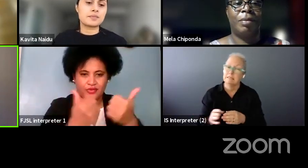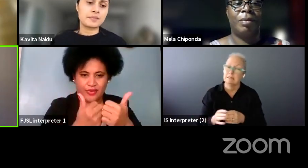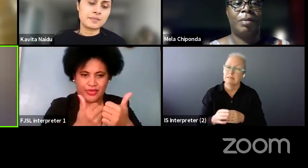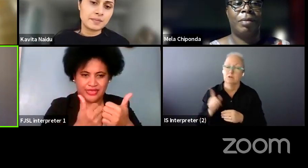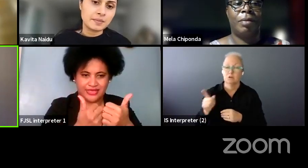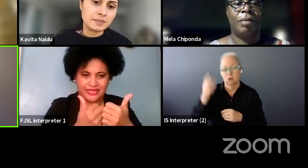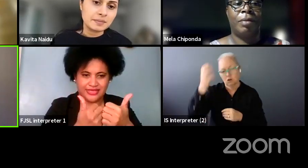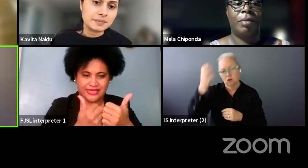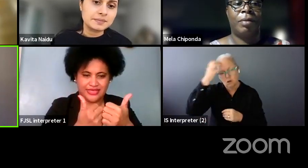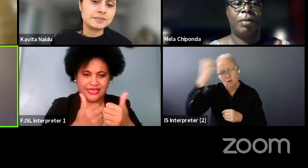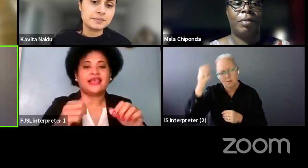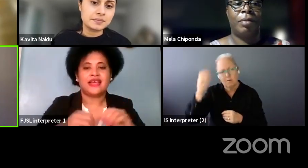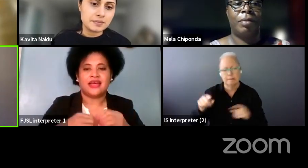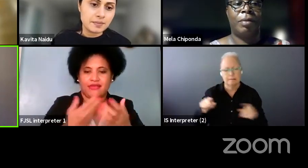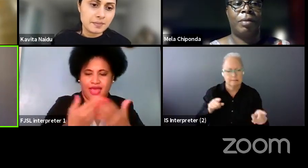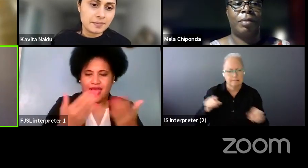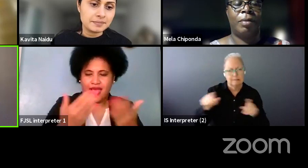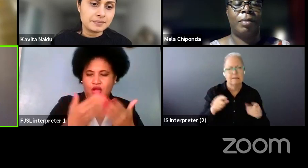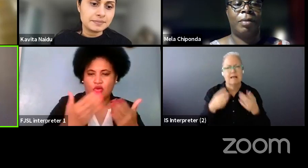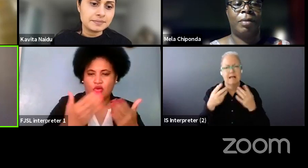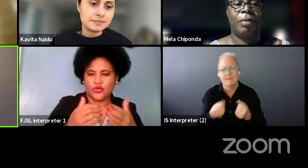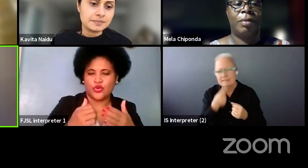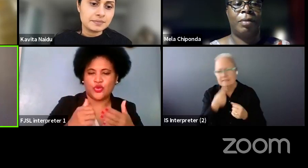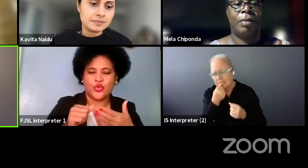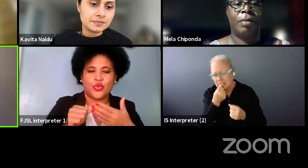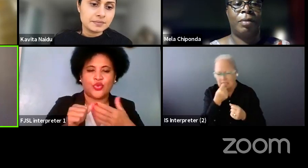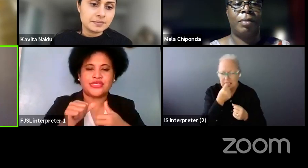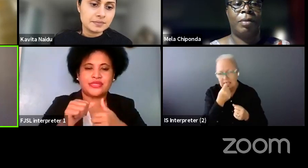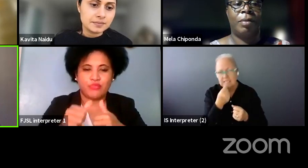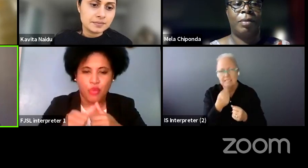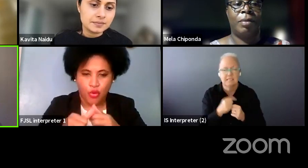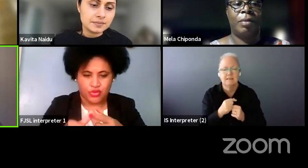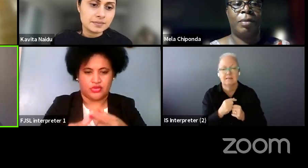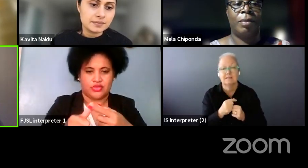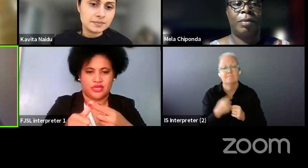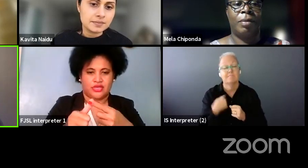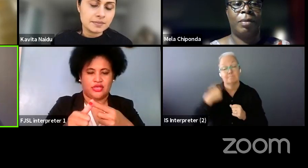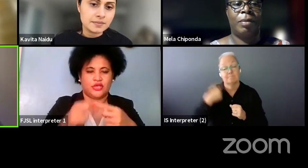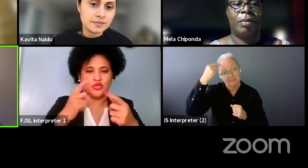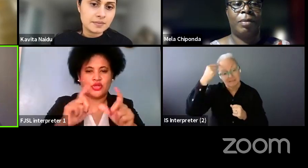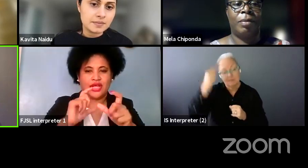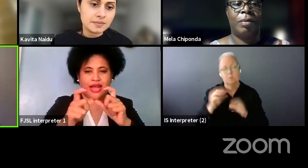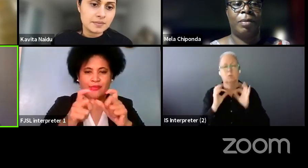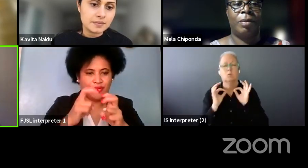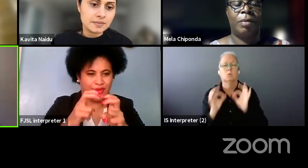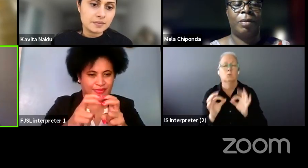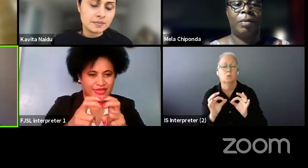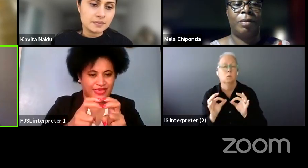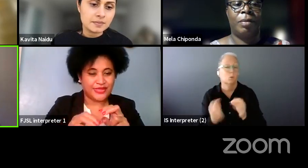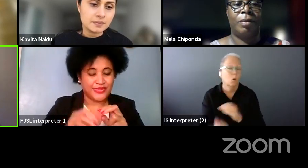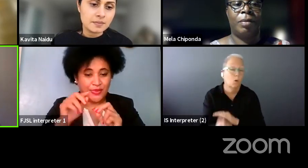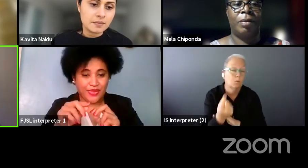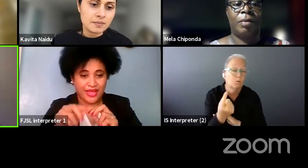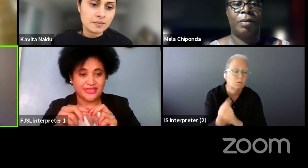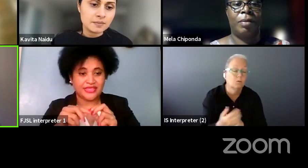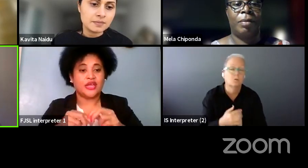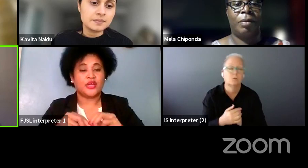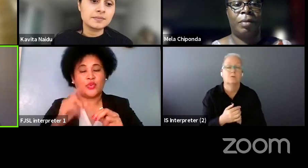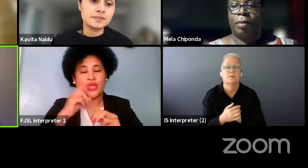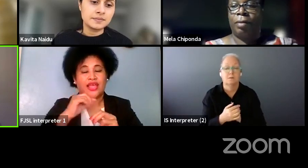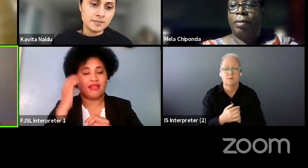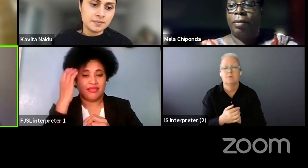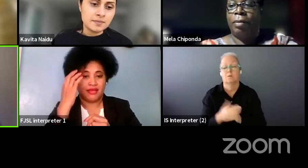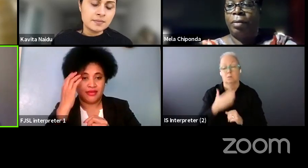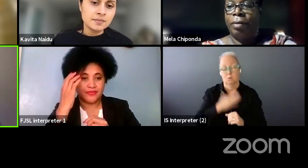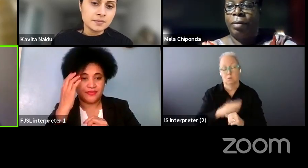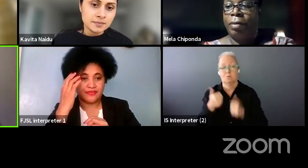to the climate crisis. Now, this presents us with an opportunity to fundamentally rethink the forms of development based on